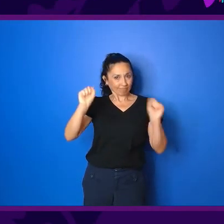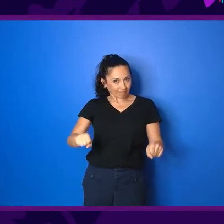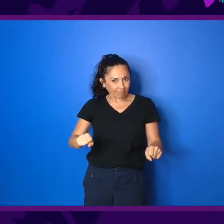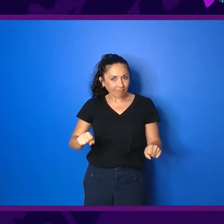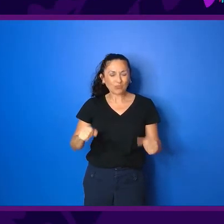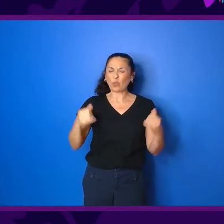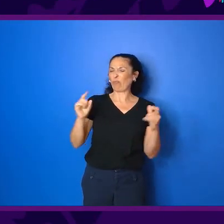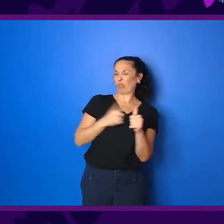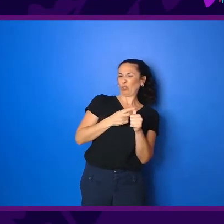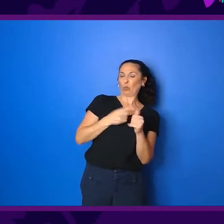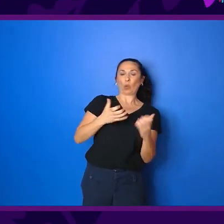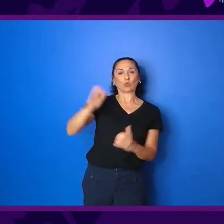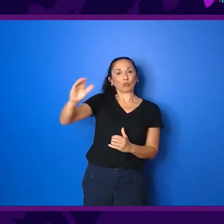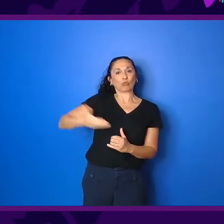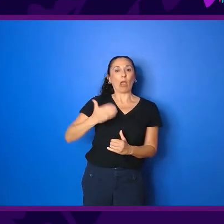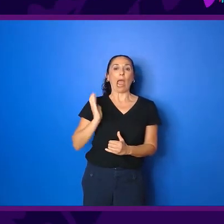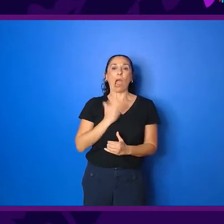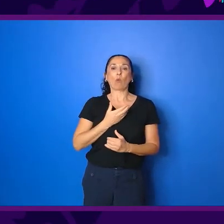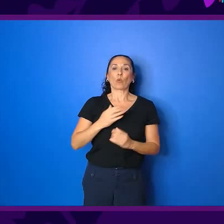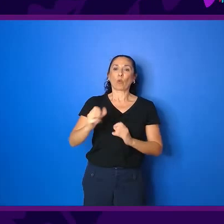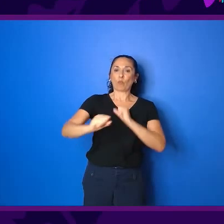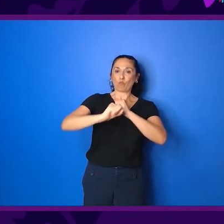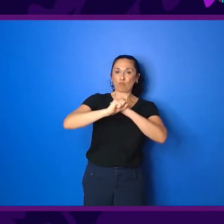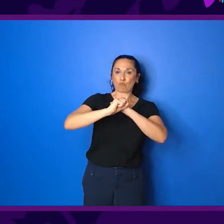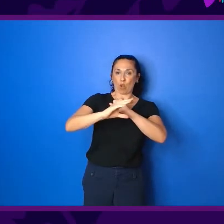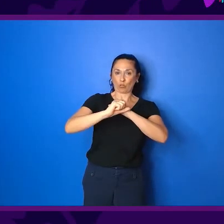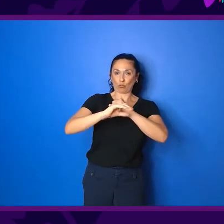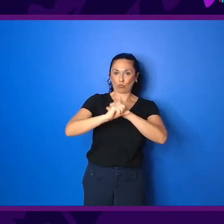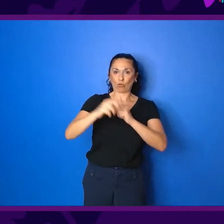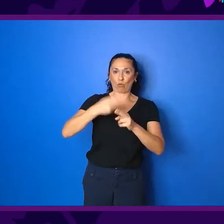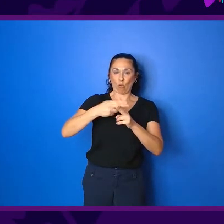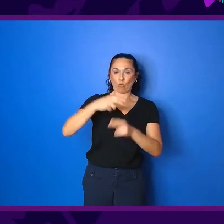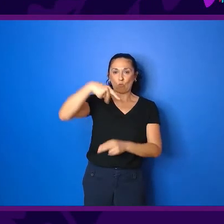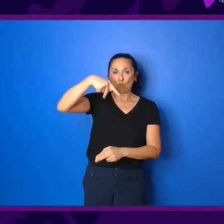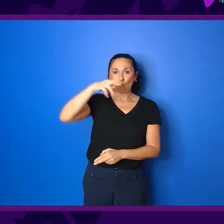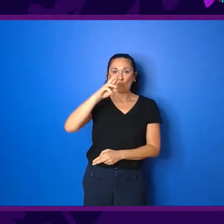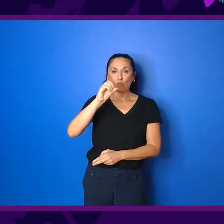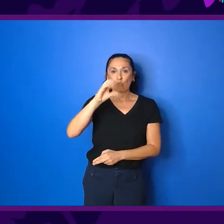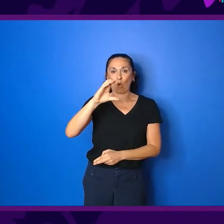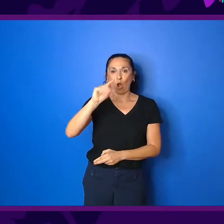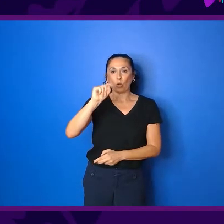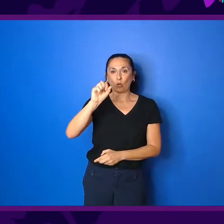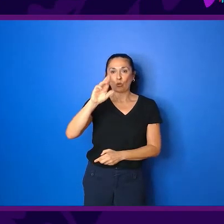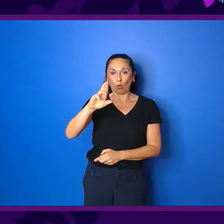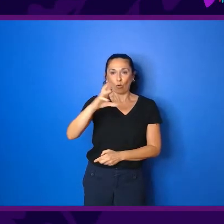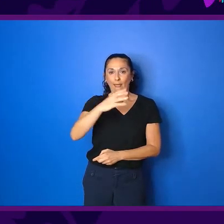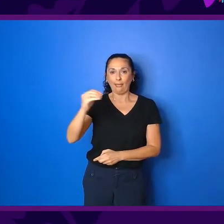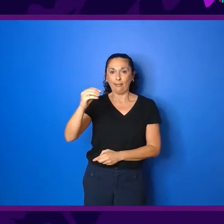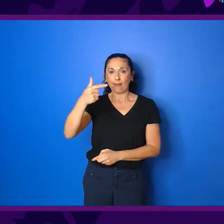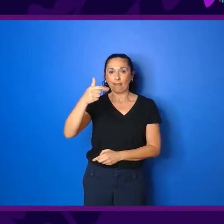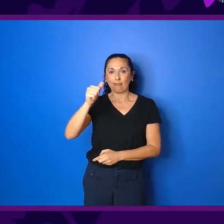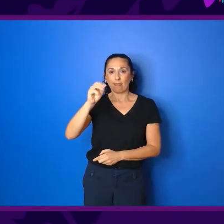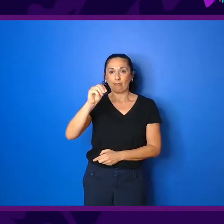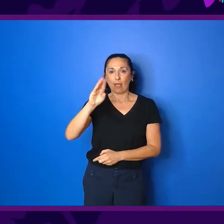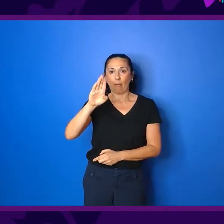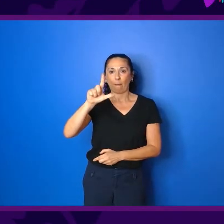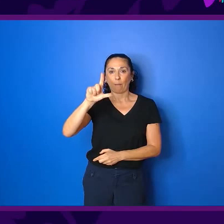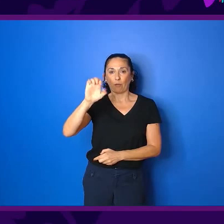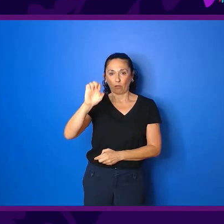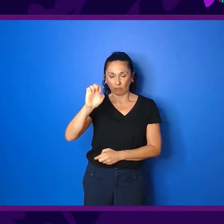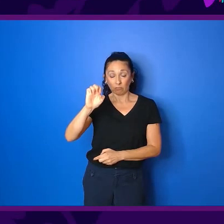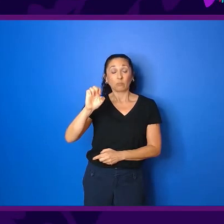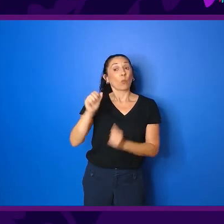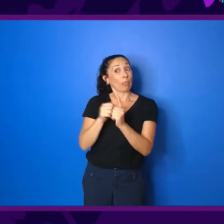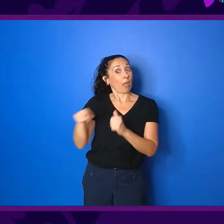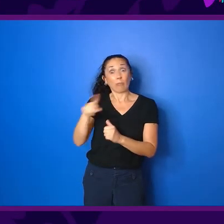sponsor, Procter & Gamble, who without this, none of this would have been possible, who also wants to take this moment to invite everyone to join